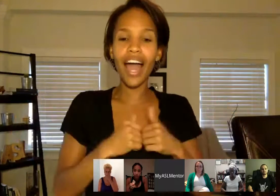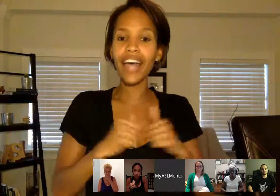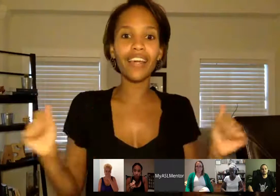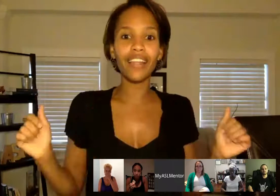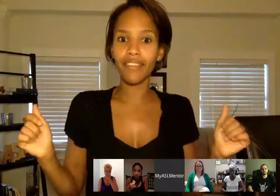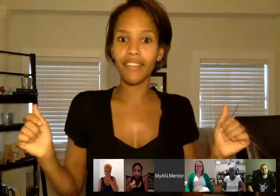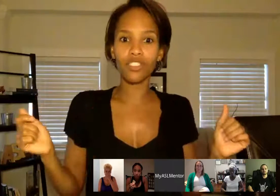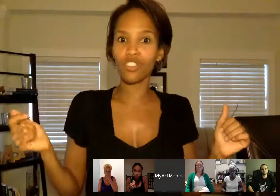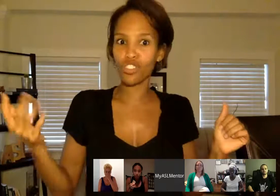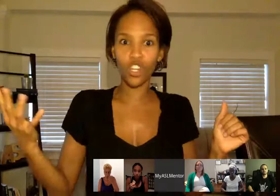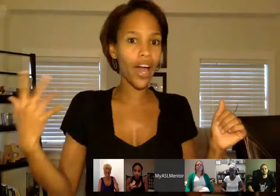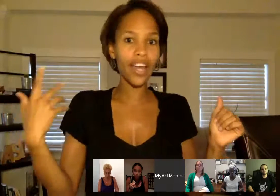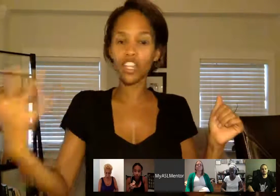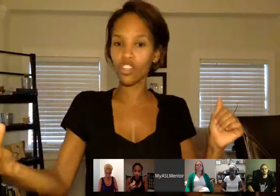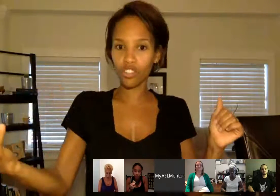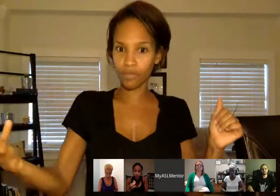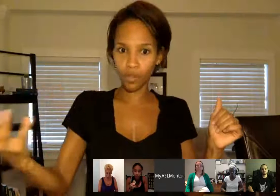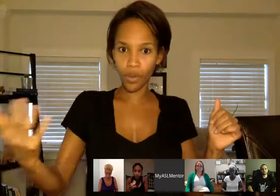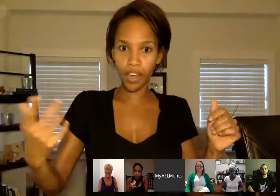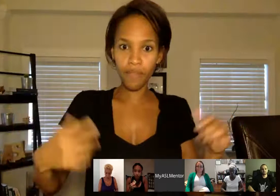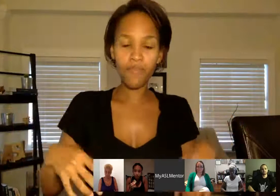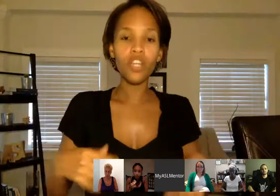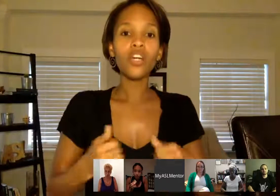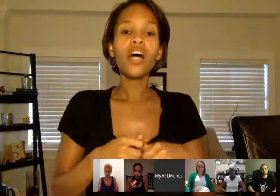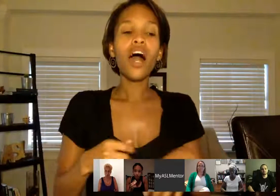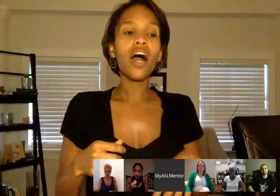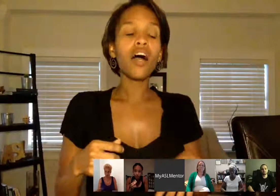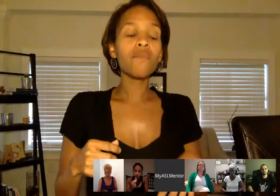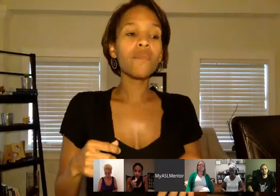We're not hiding anything. So just go ahead and look, okay?